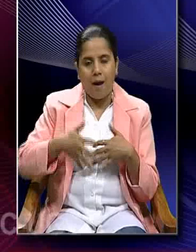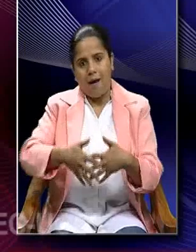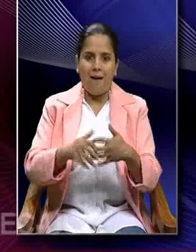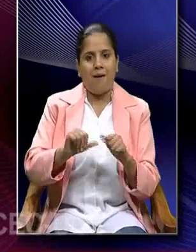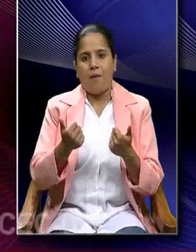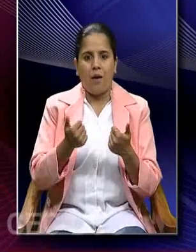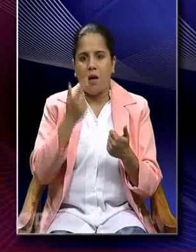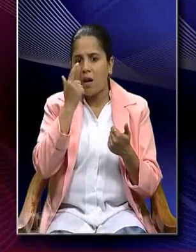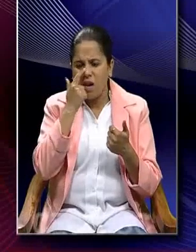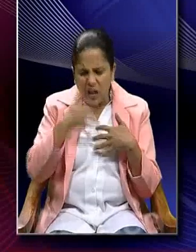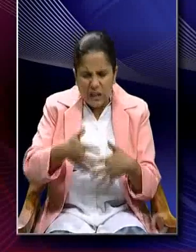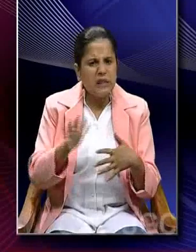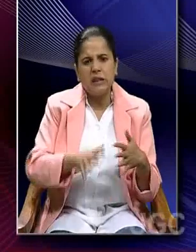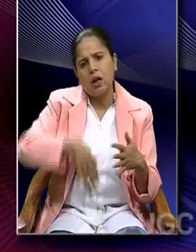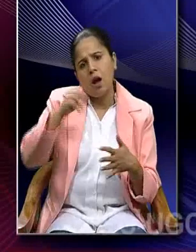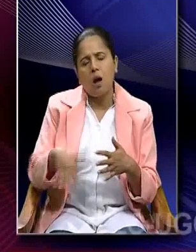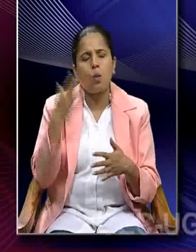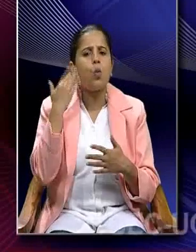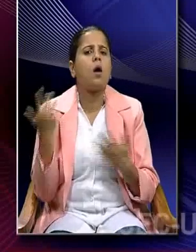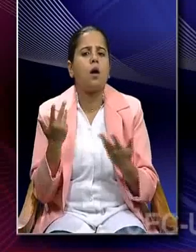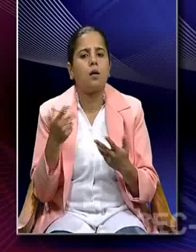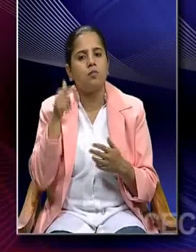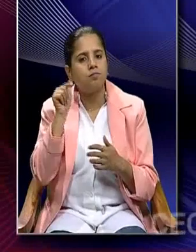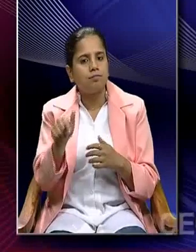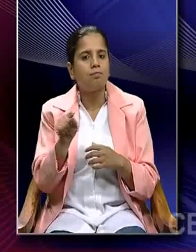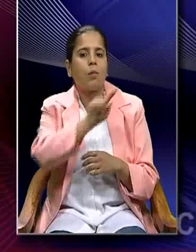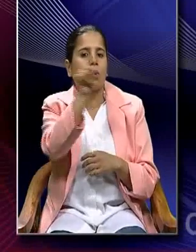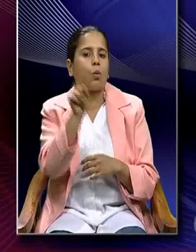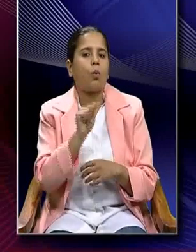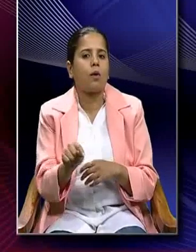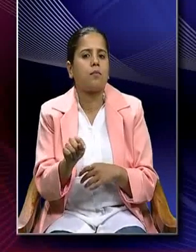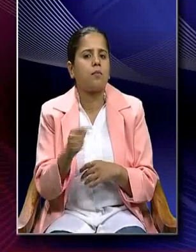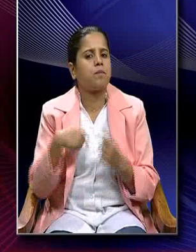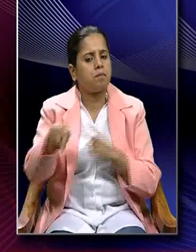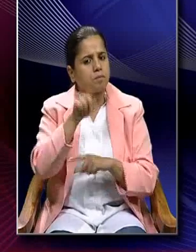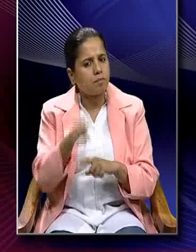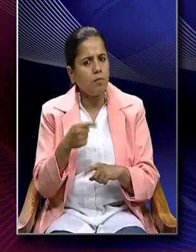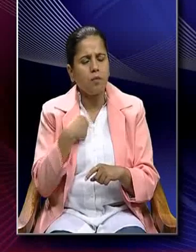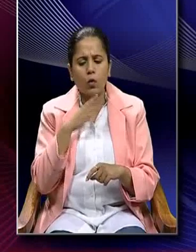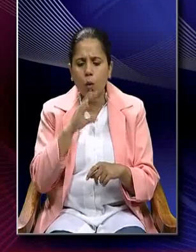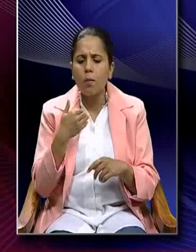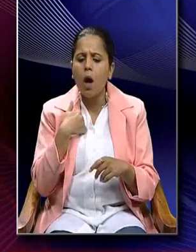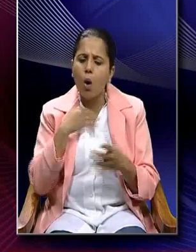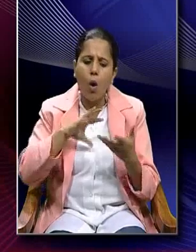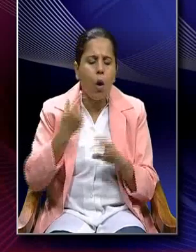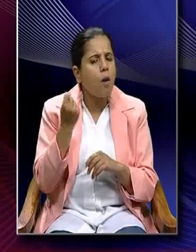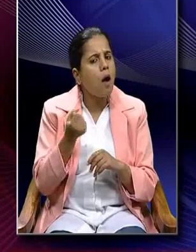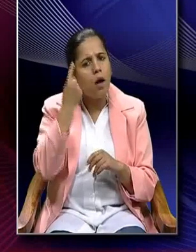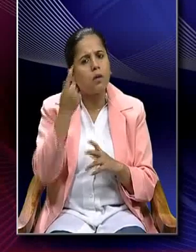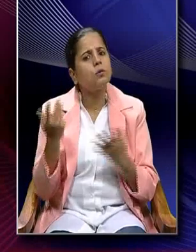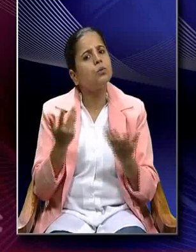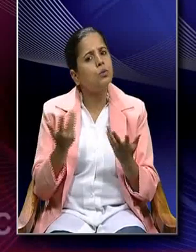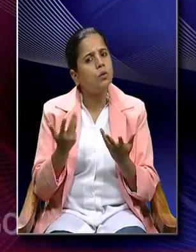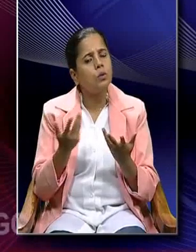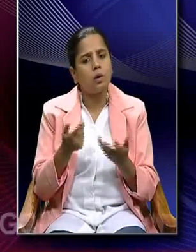of male fetuses? These questions raise us to the fundamental understanding that the girl